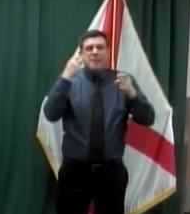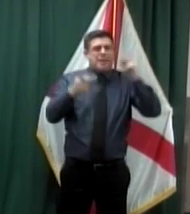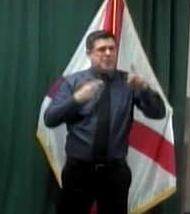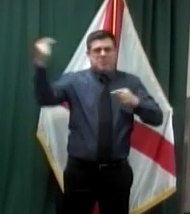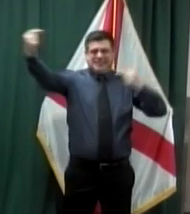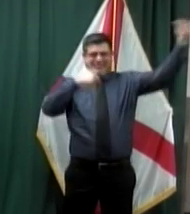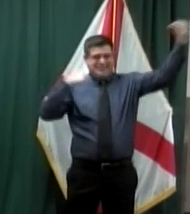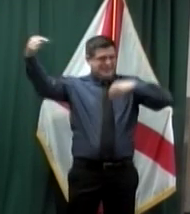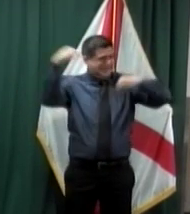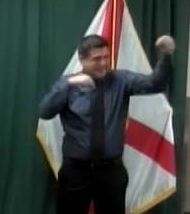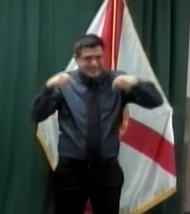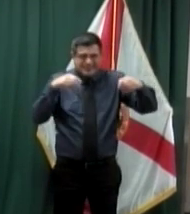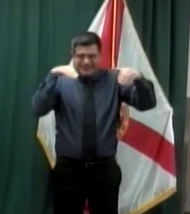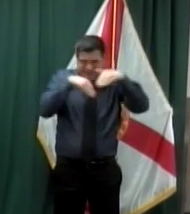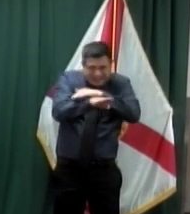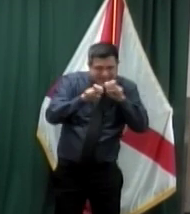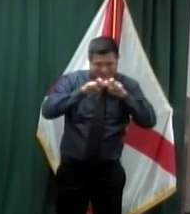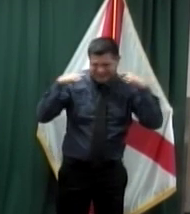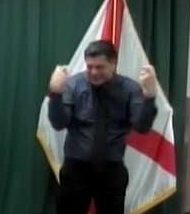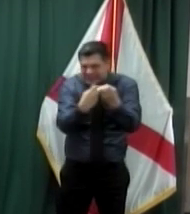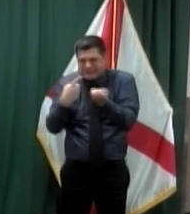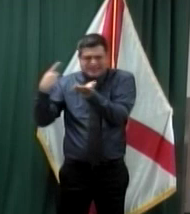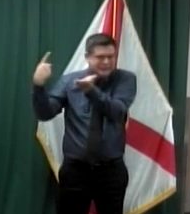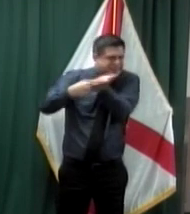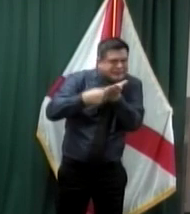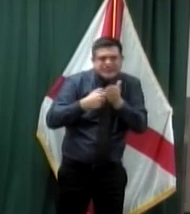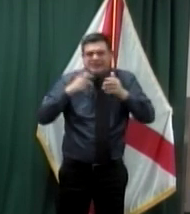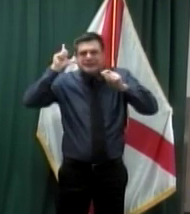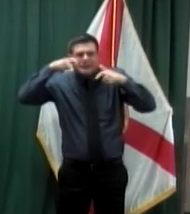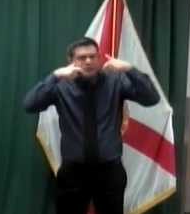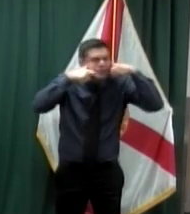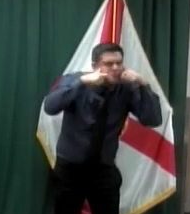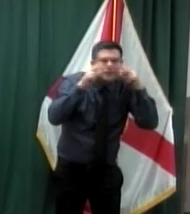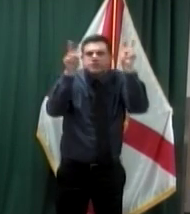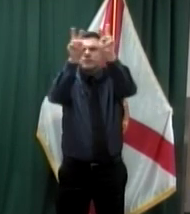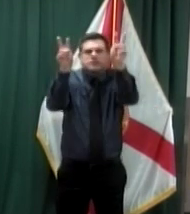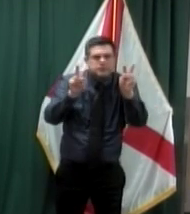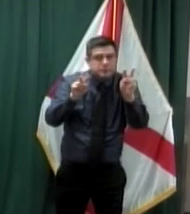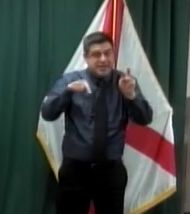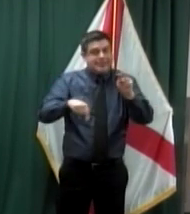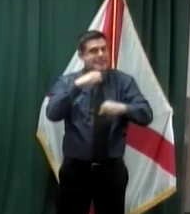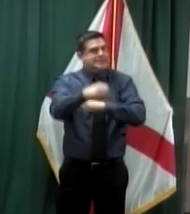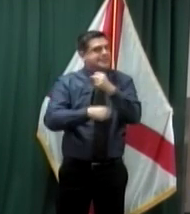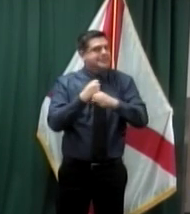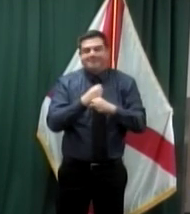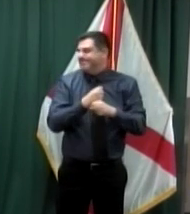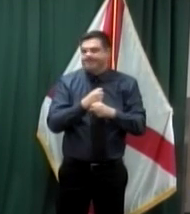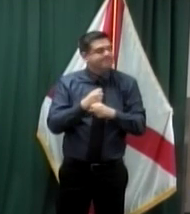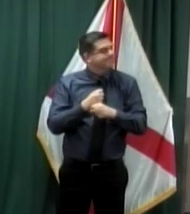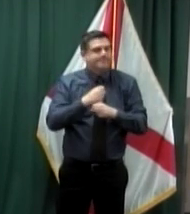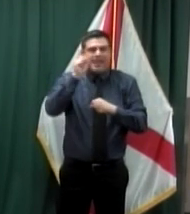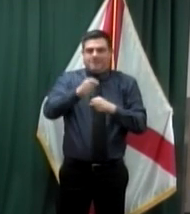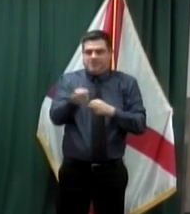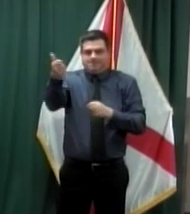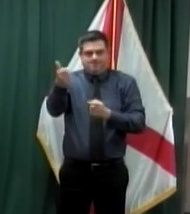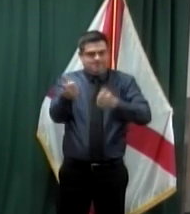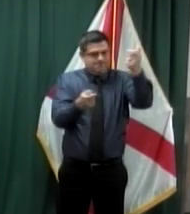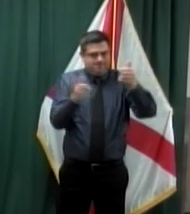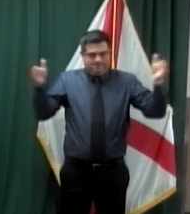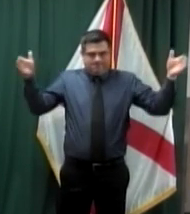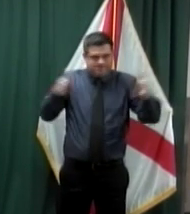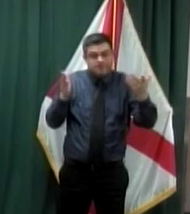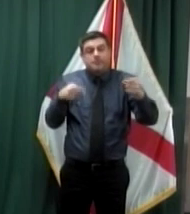considerable decrease, and instead of bringing all the folks in here to the Emergency Operations Center, we will have remote coordination sites